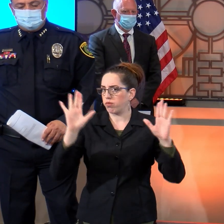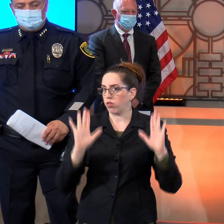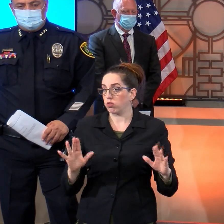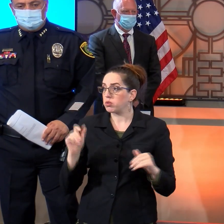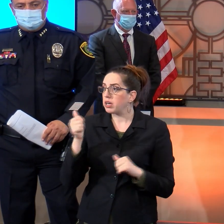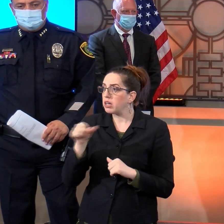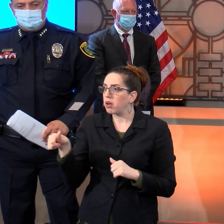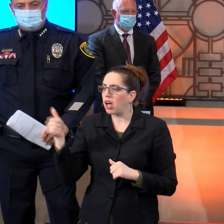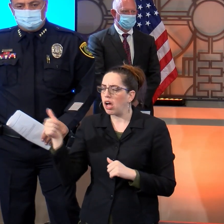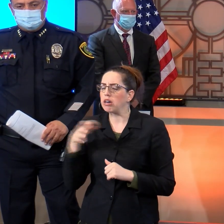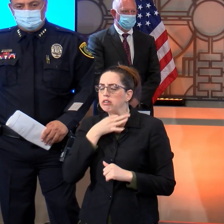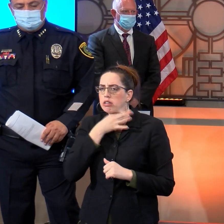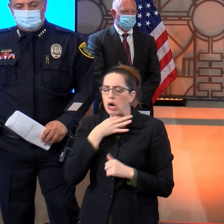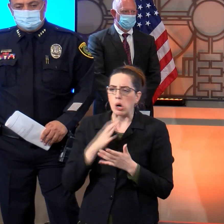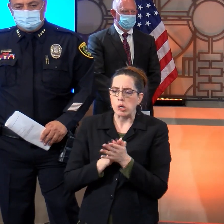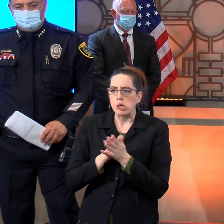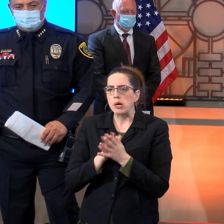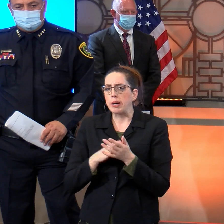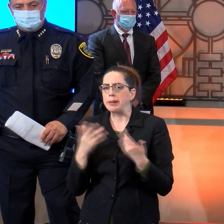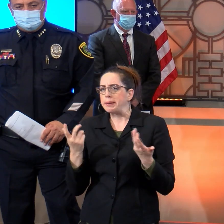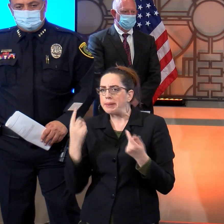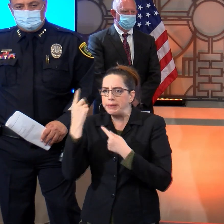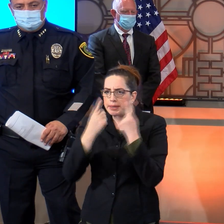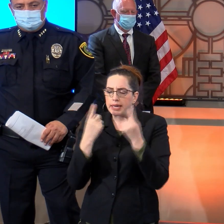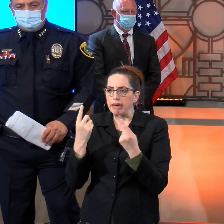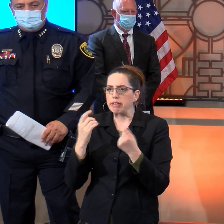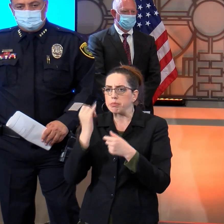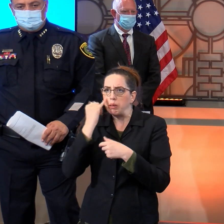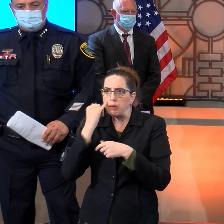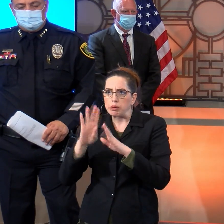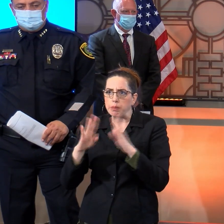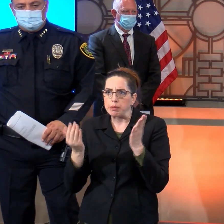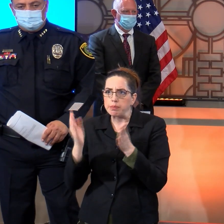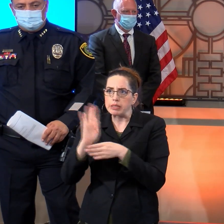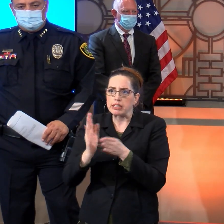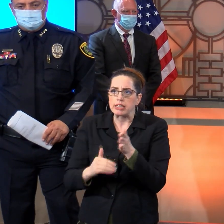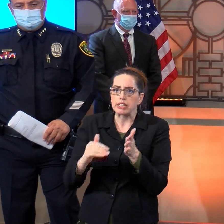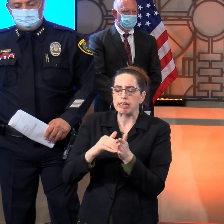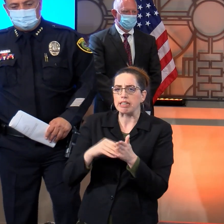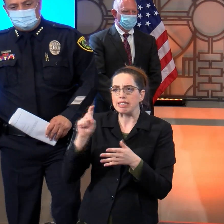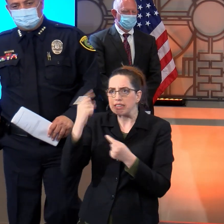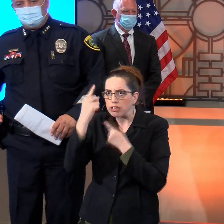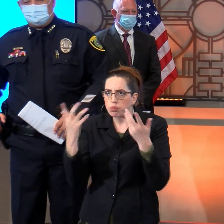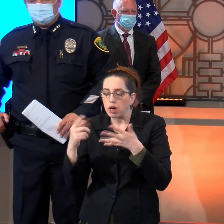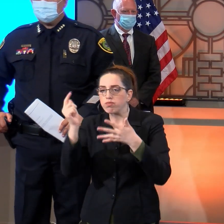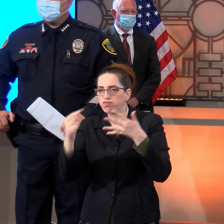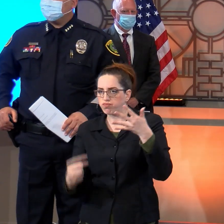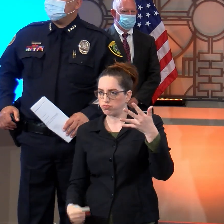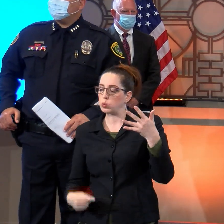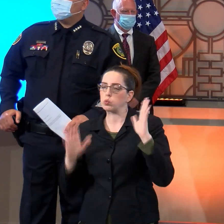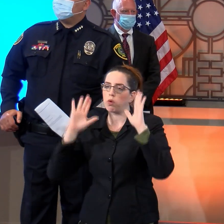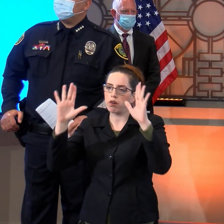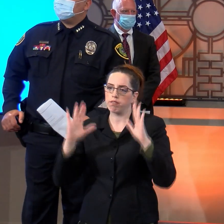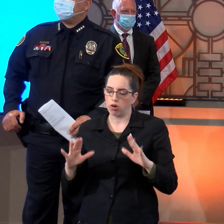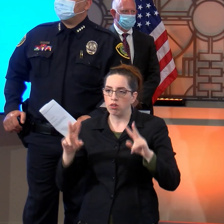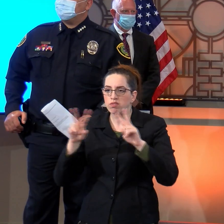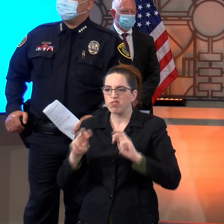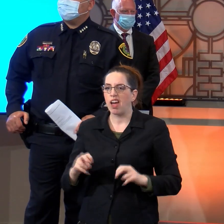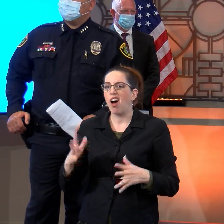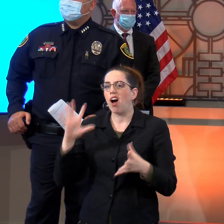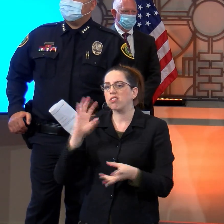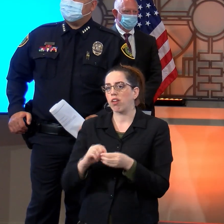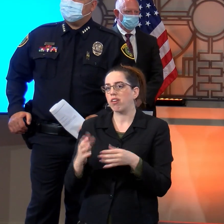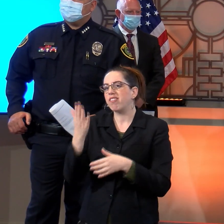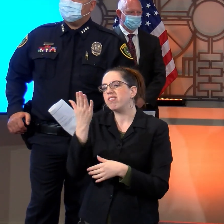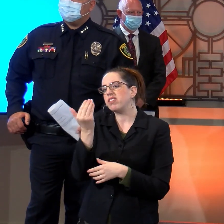resource on the business side, thinking about the implications of going back, this is a great resource. It's broken down into 15